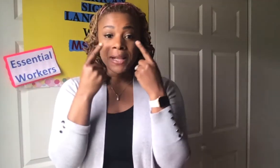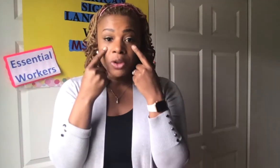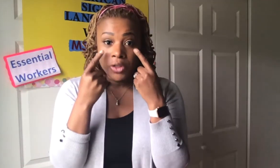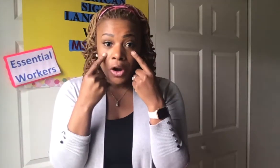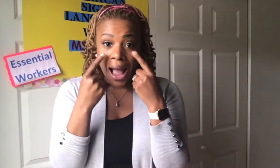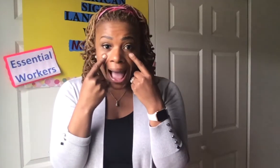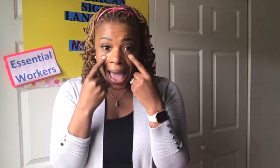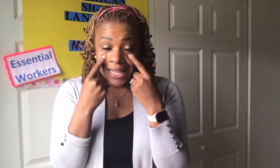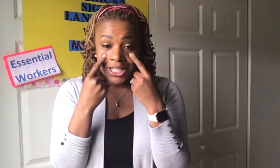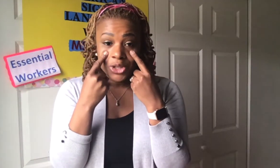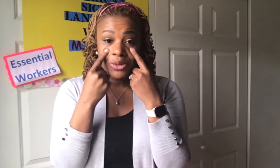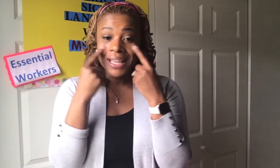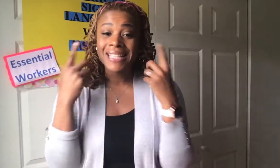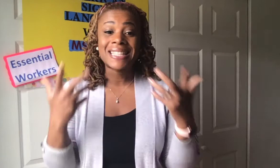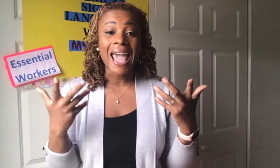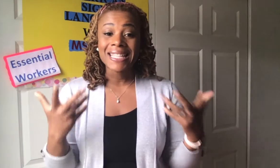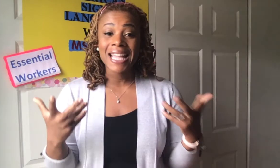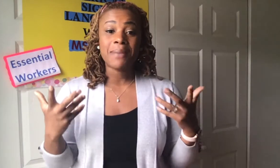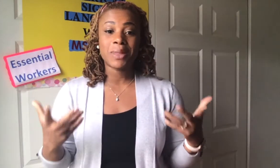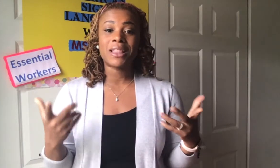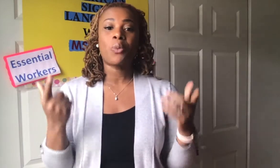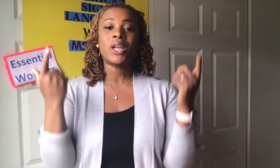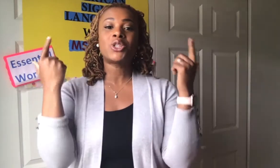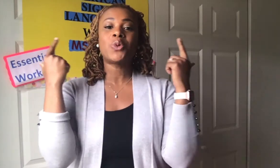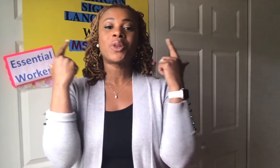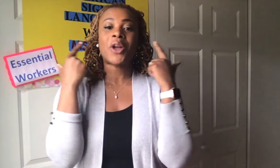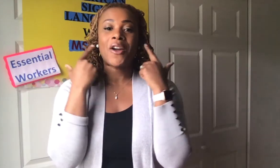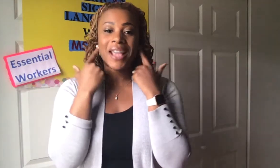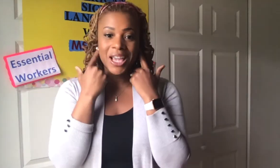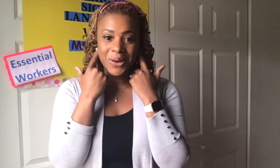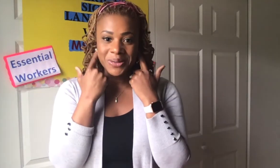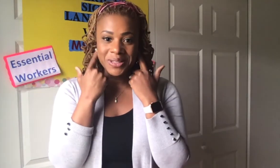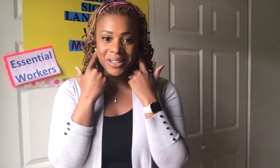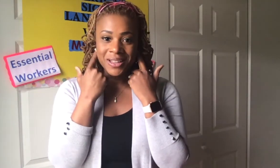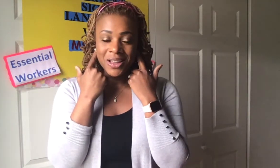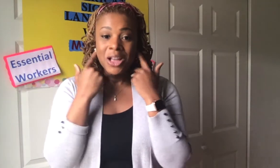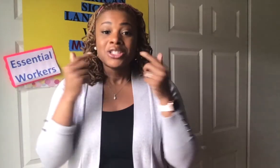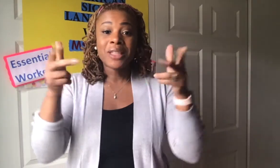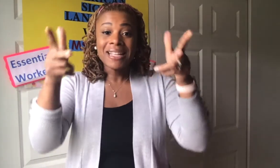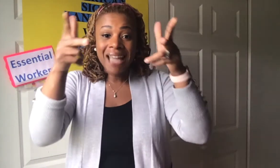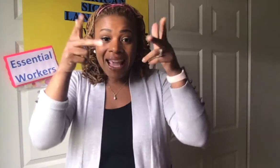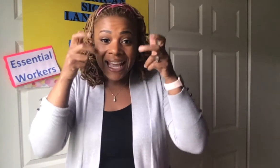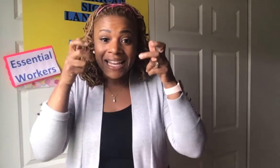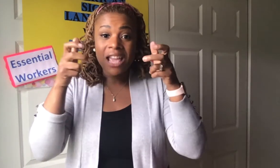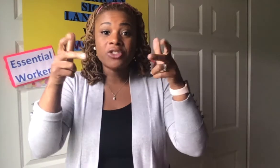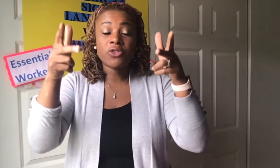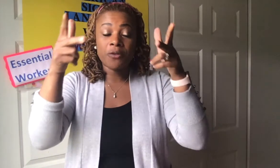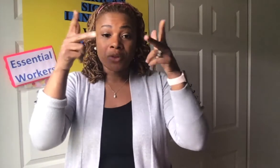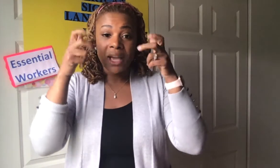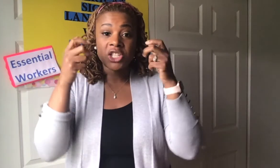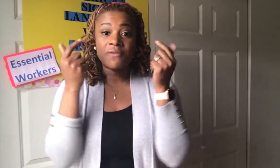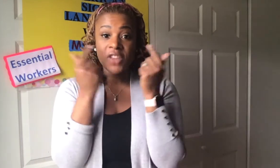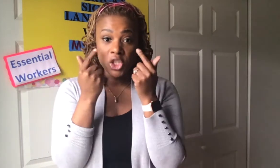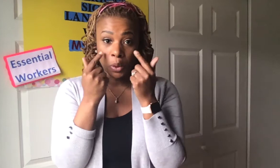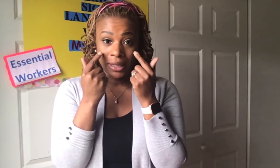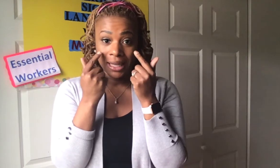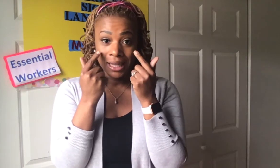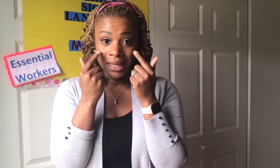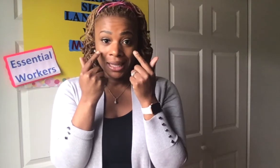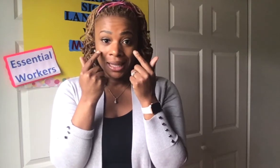their eyes to do the exact same thing that we do with our ears. So they take in information visually.